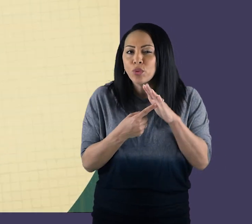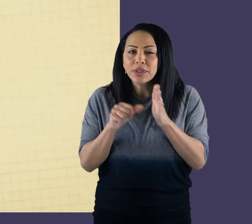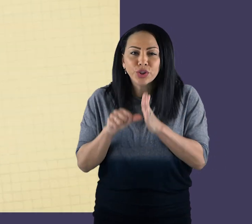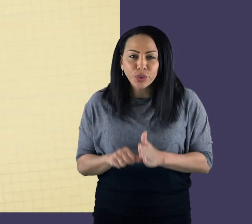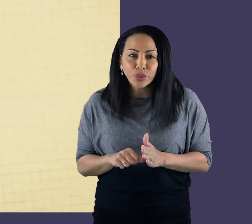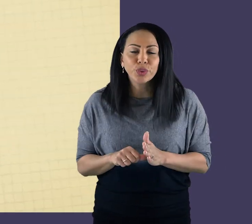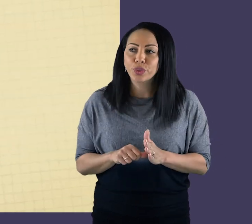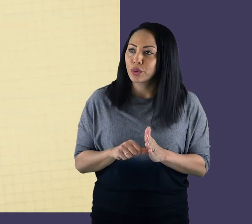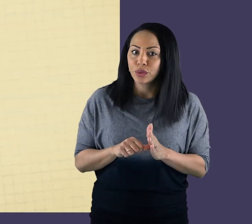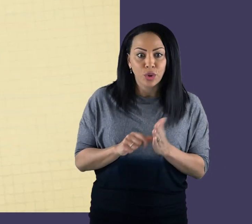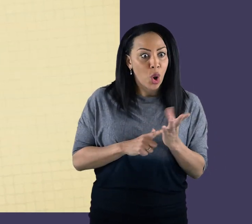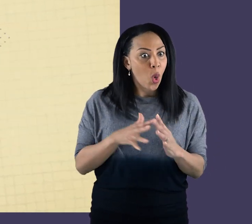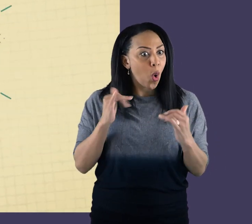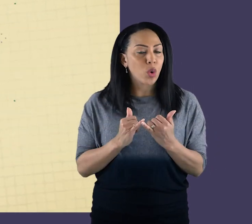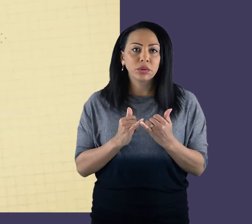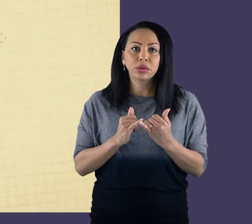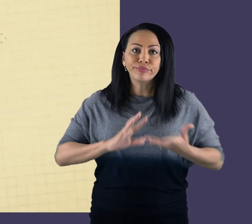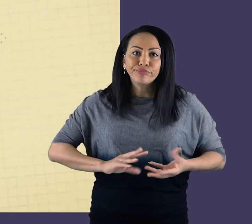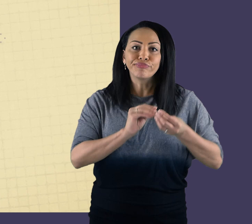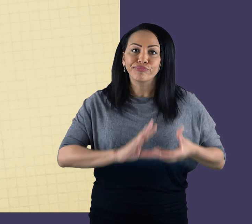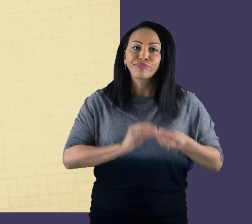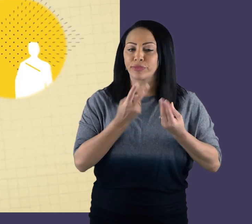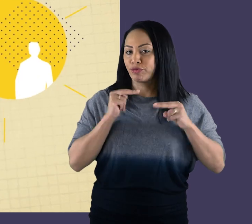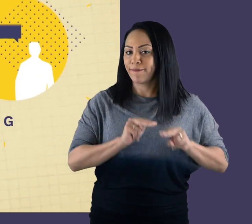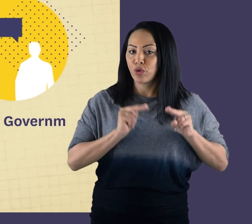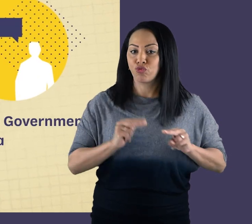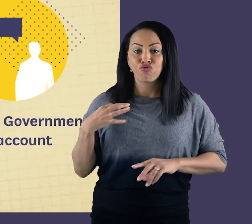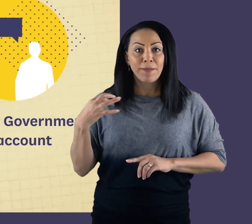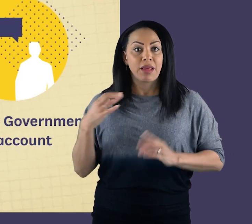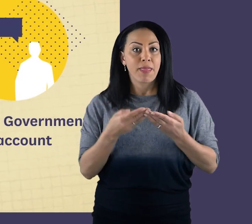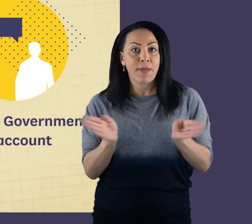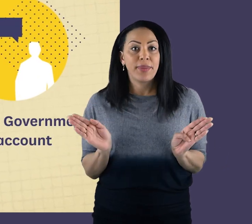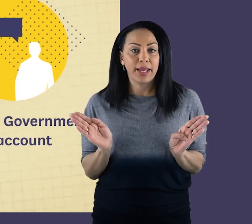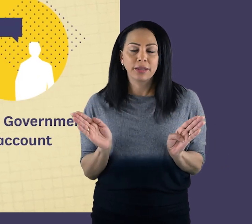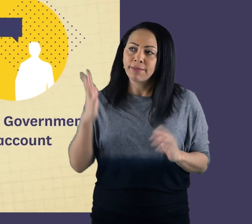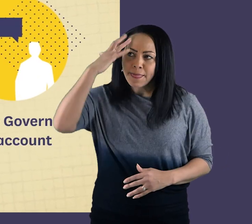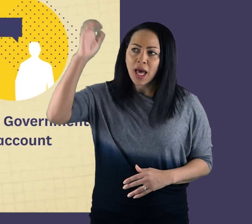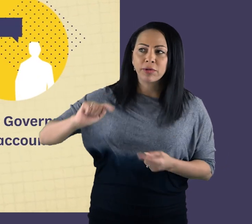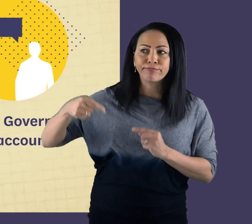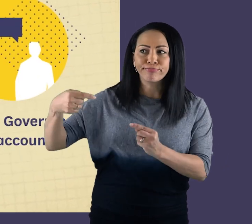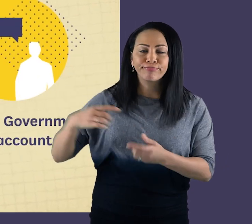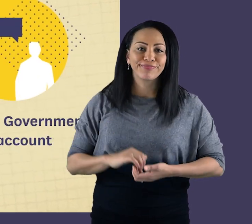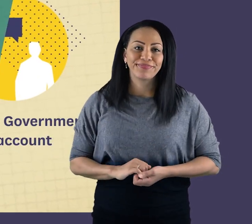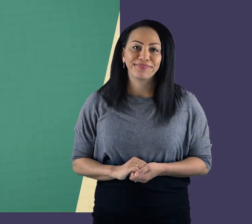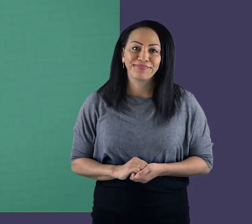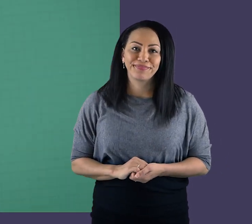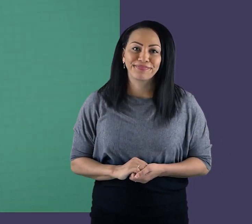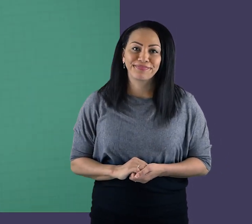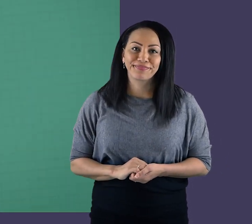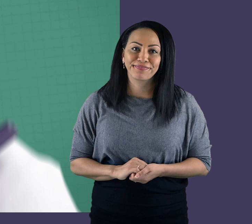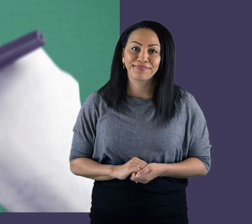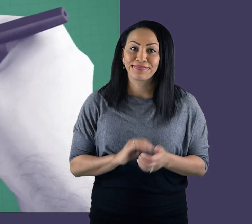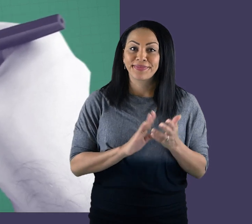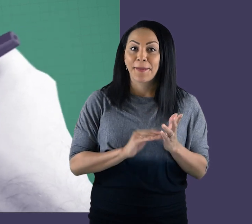issues, make and review our laws, represent the public, and hold the government to account. Members of the House